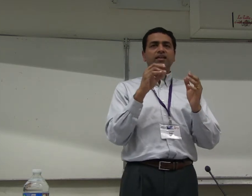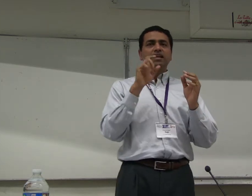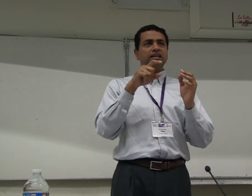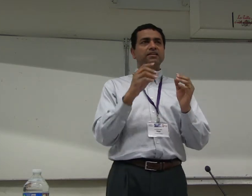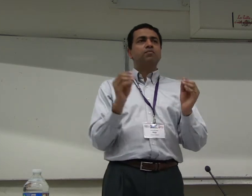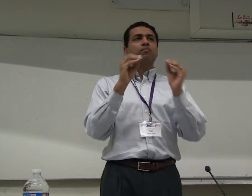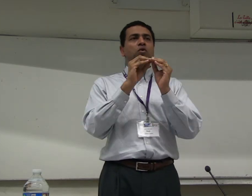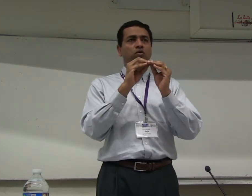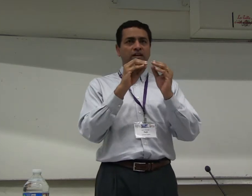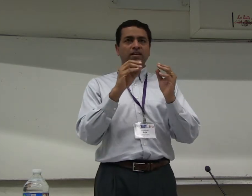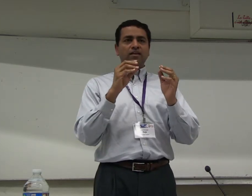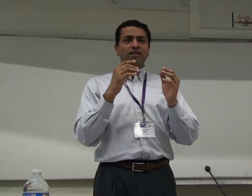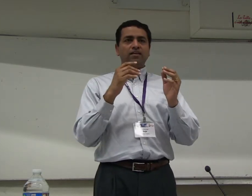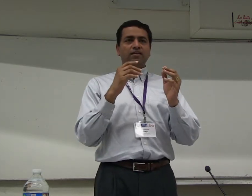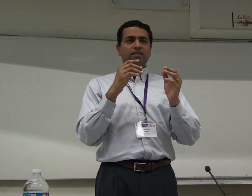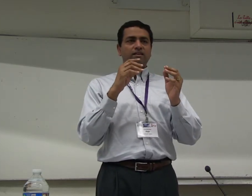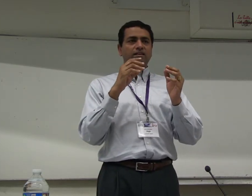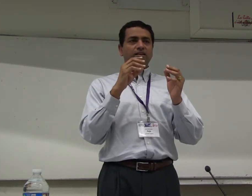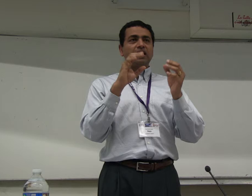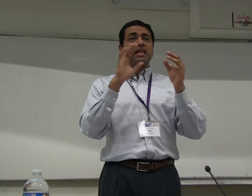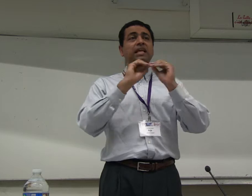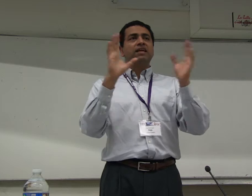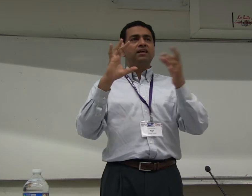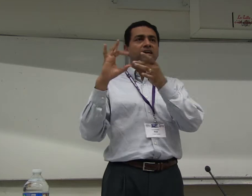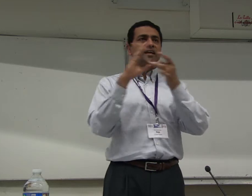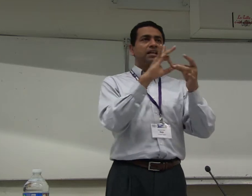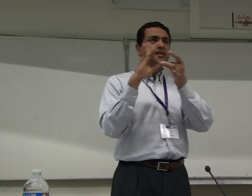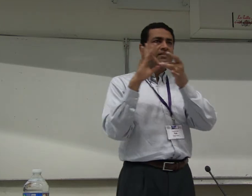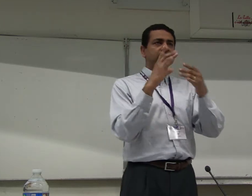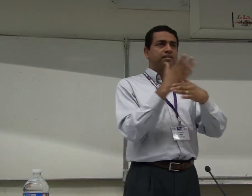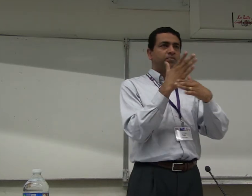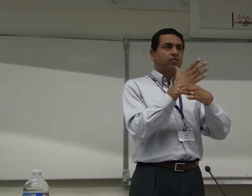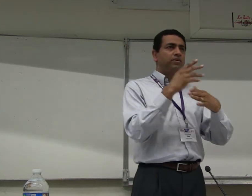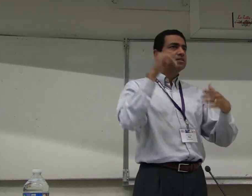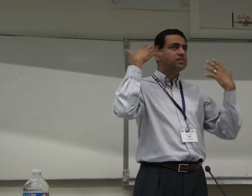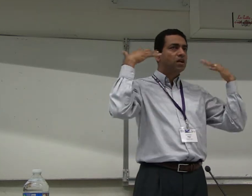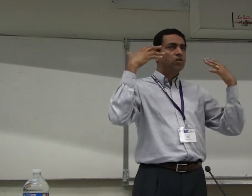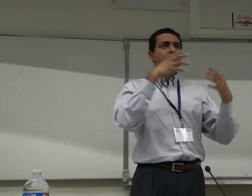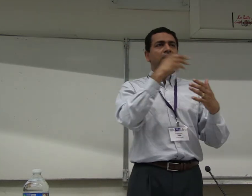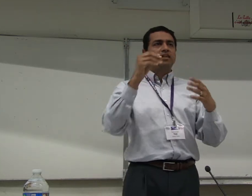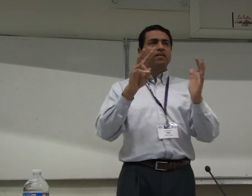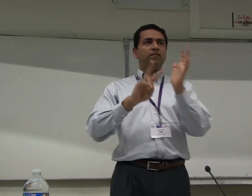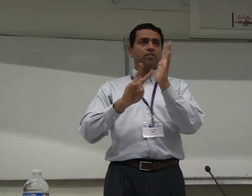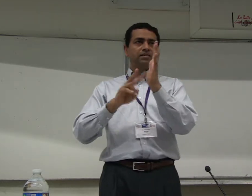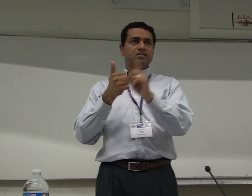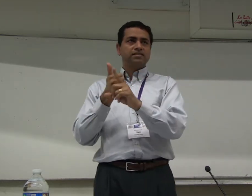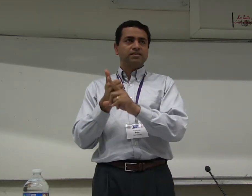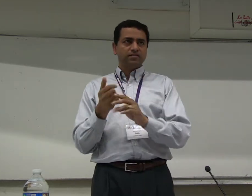and I'll explain this a little bit more later, that they need more experience, and they need more of a